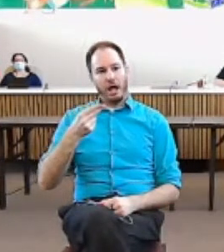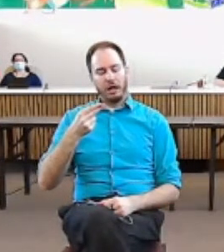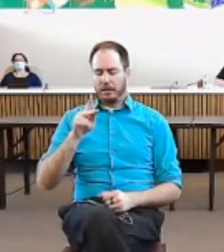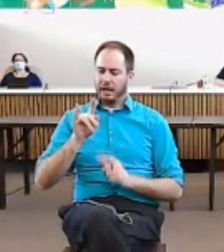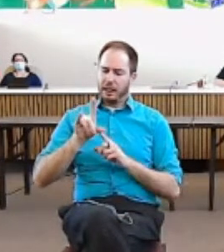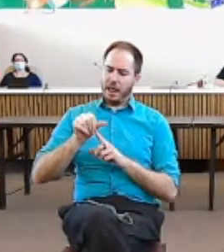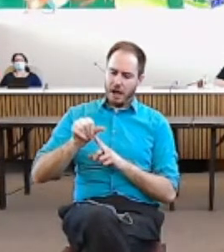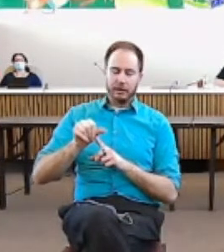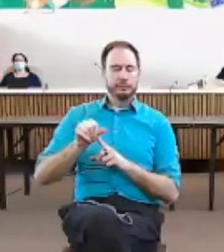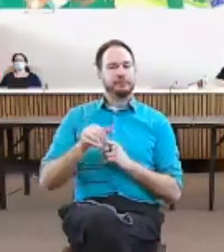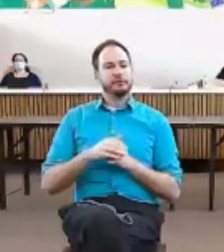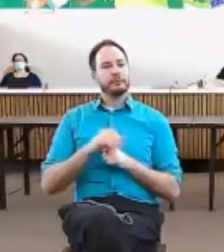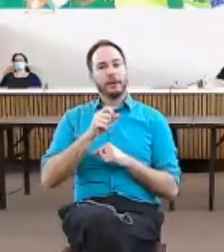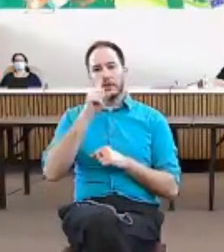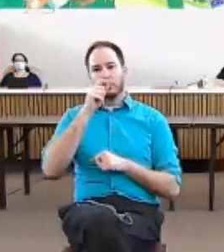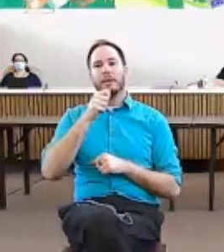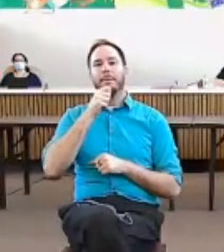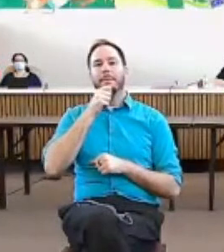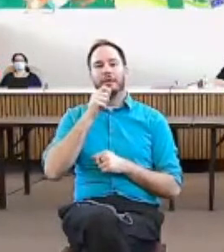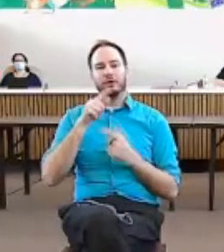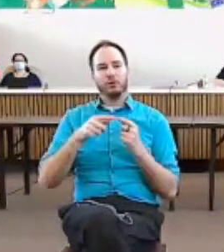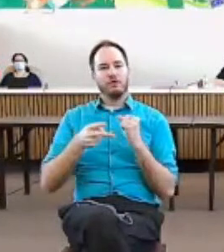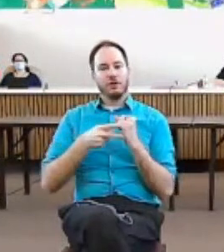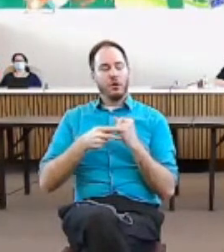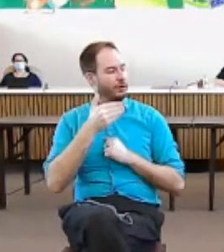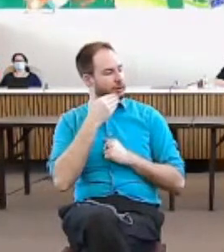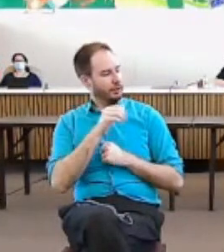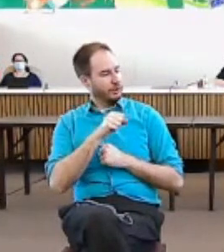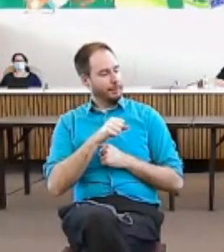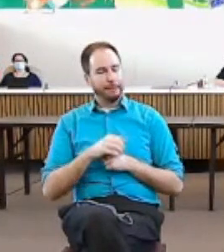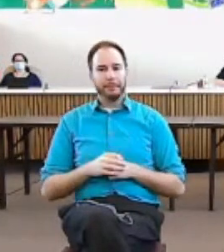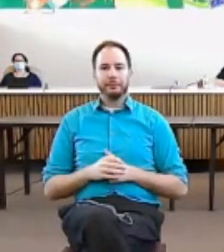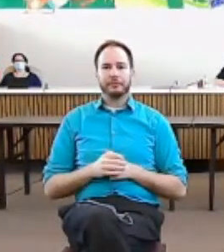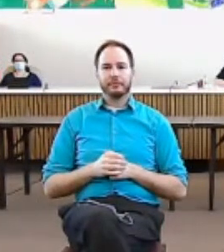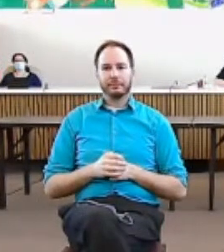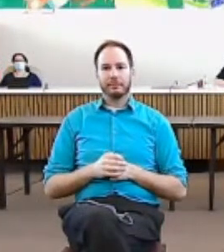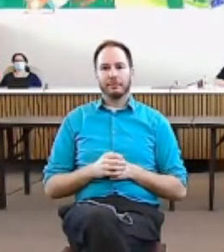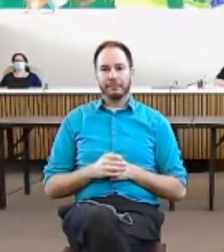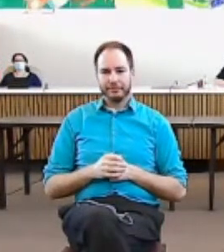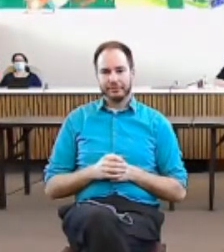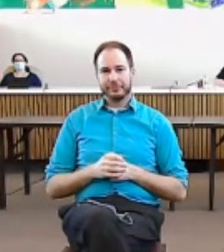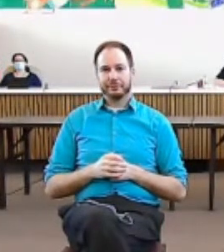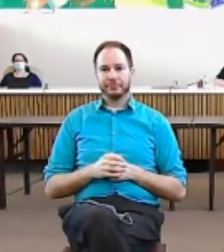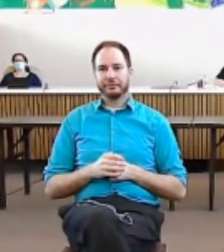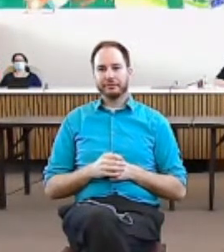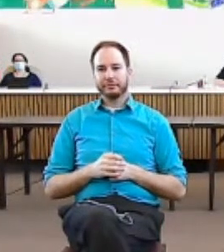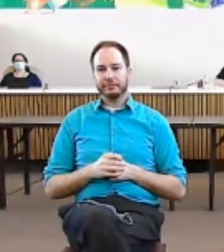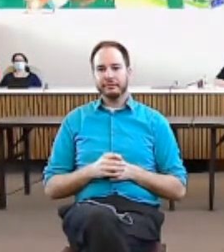Be sure to speak into the microphone so it gets recorded and can be in the minutes.